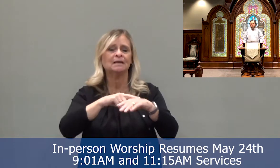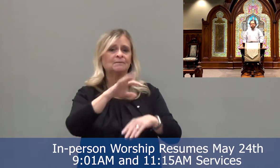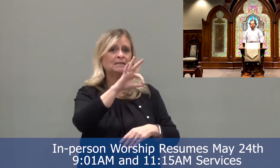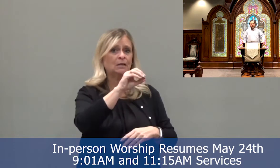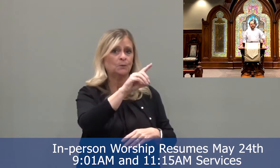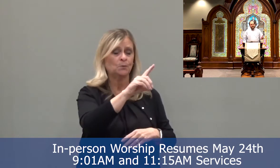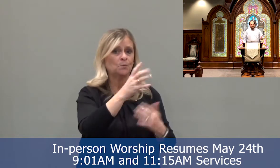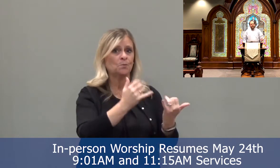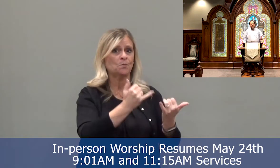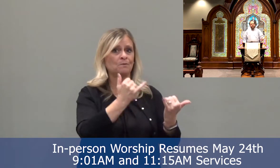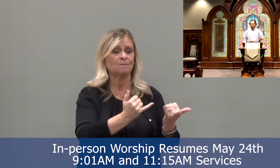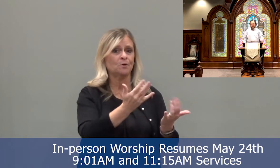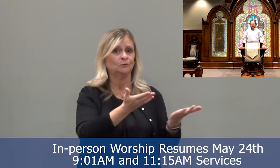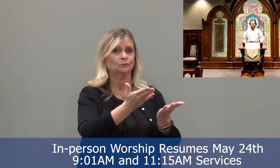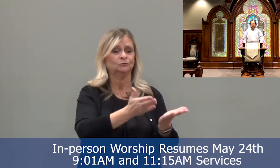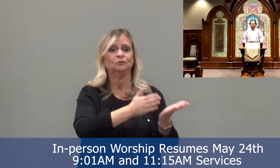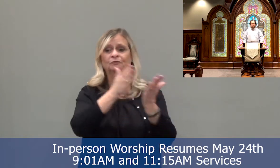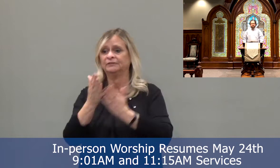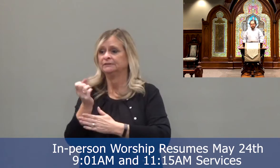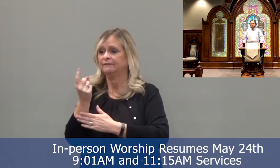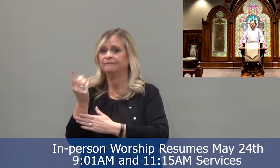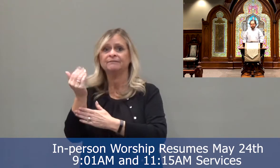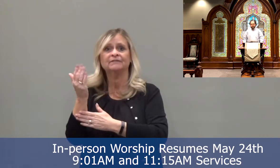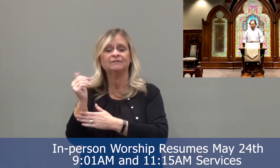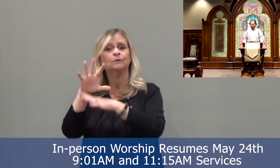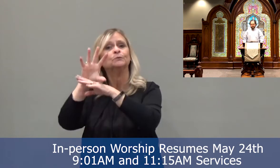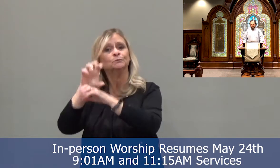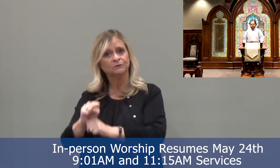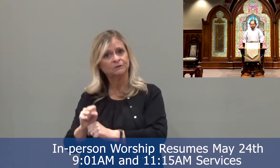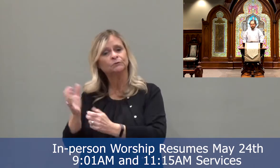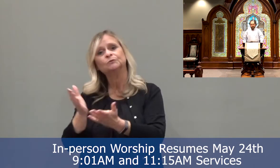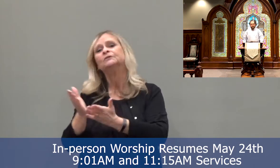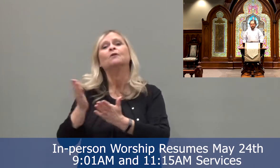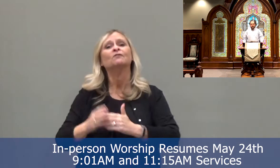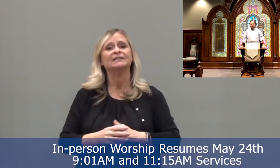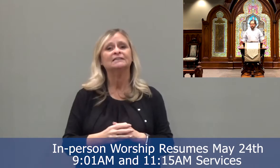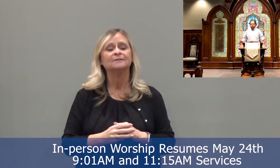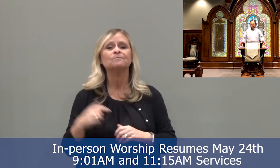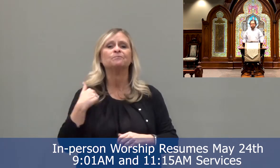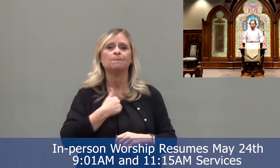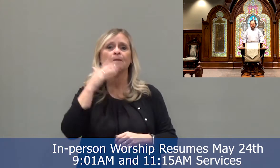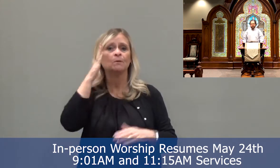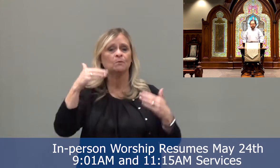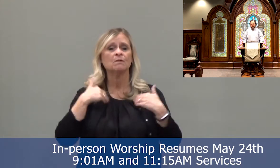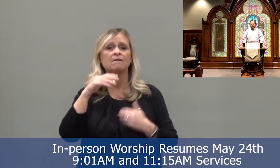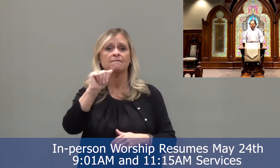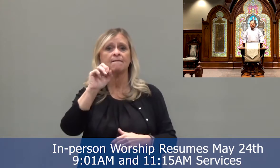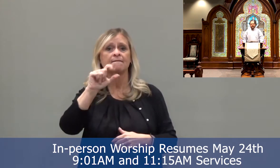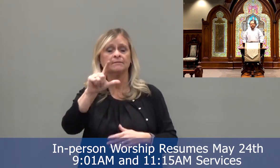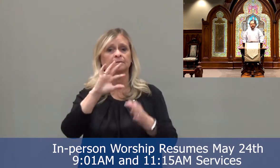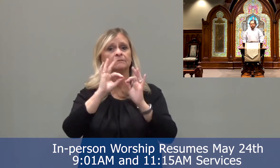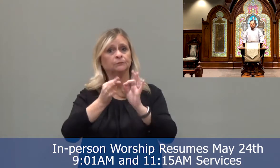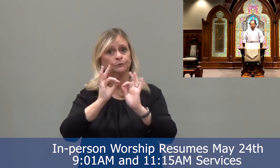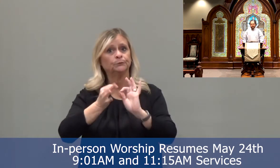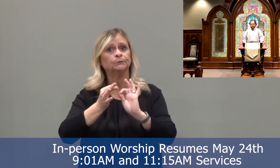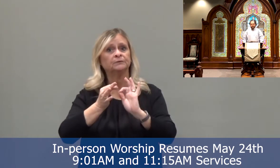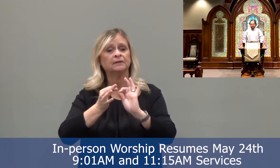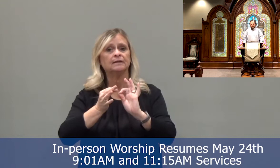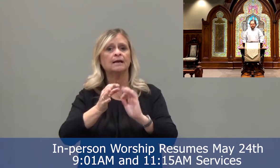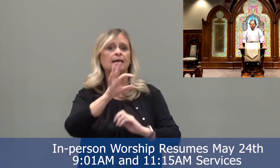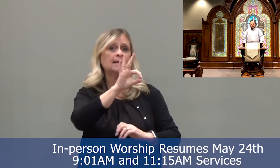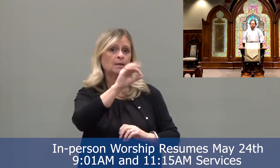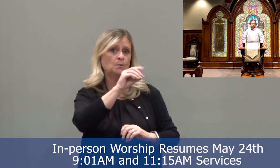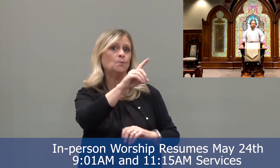modern service and 11:15 traditional service. We'll have our ASL interpretation at